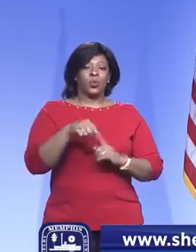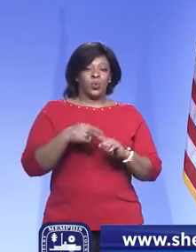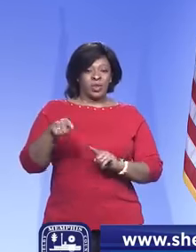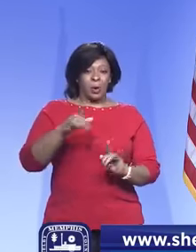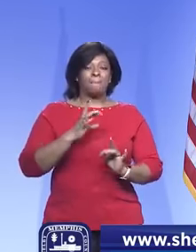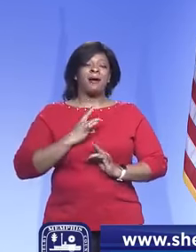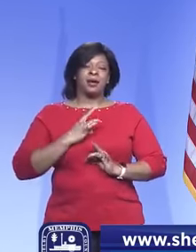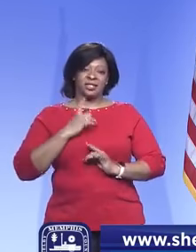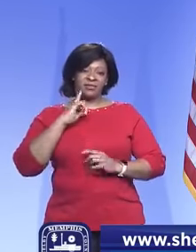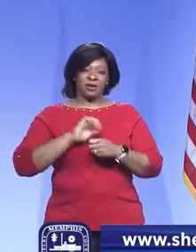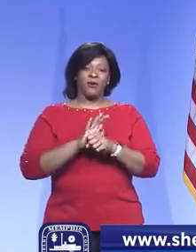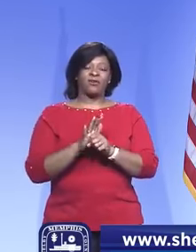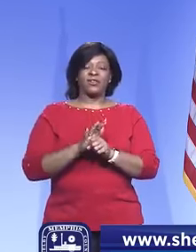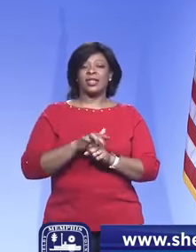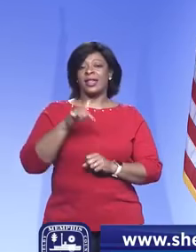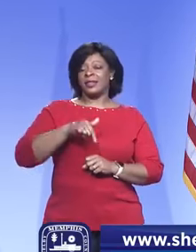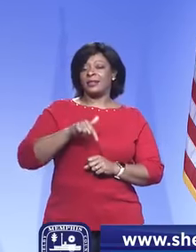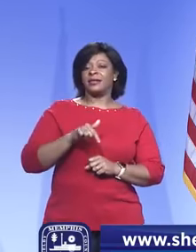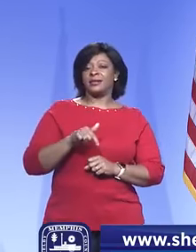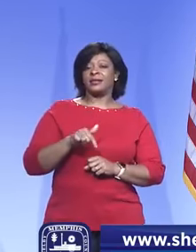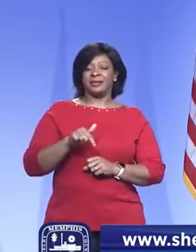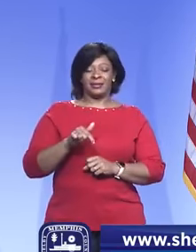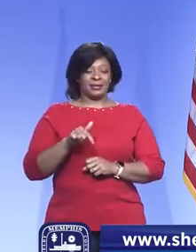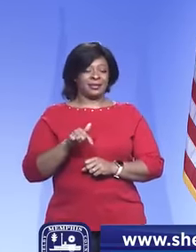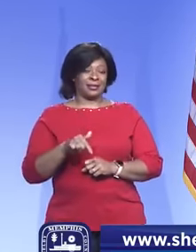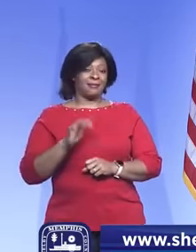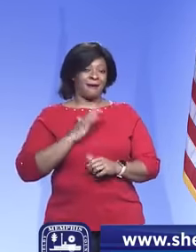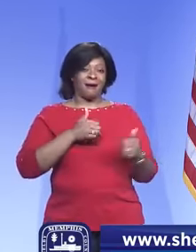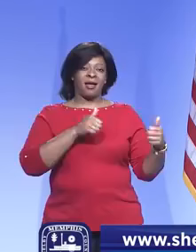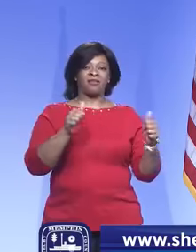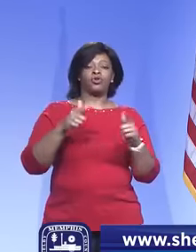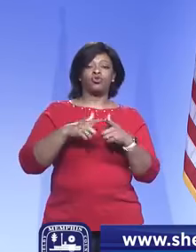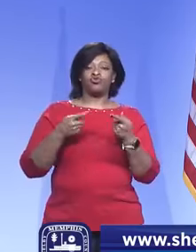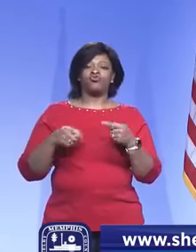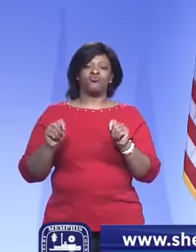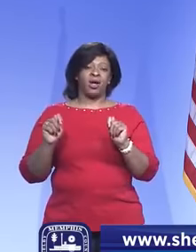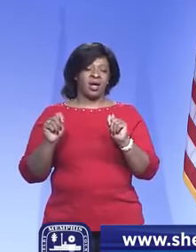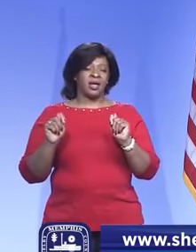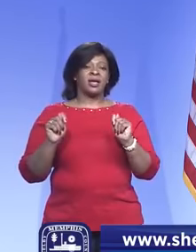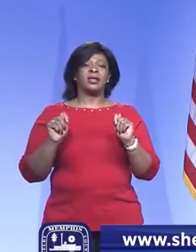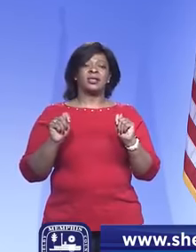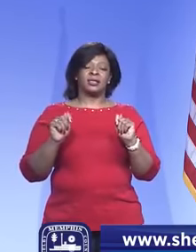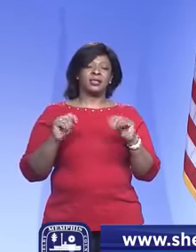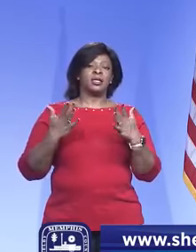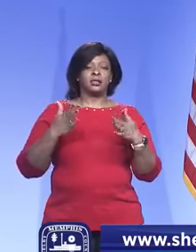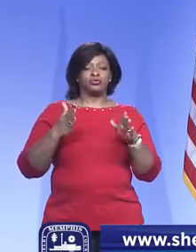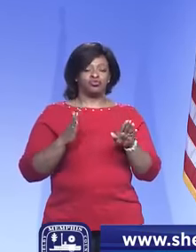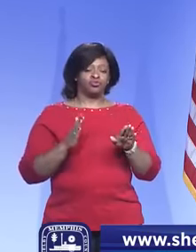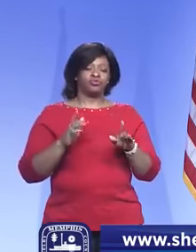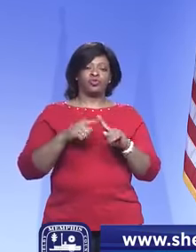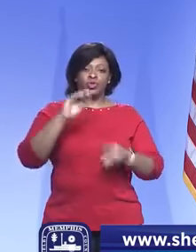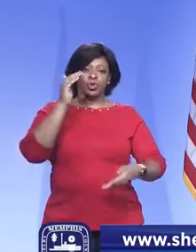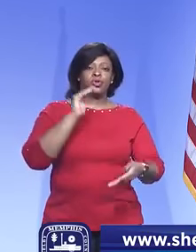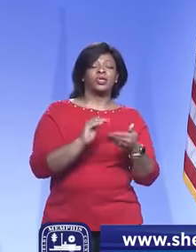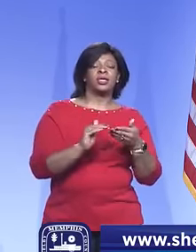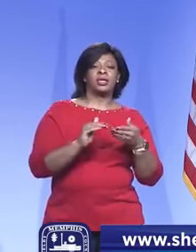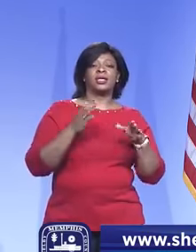are positive. This is our effort to try to curtail and get control of